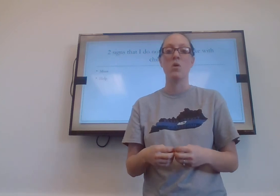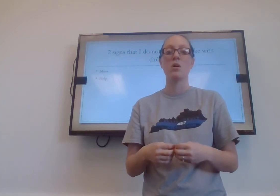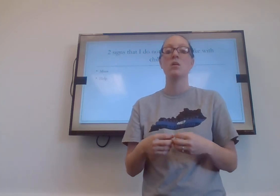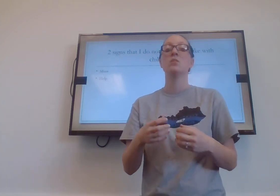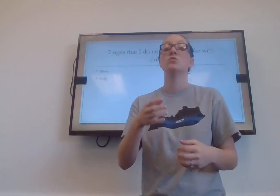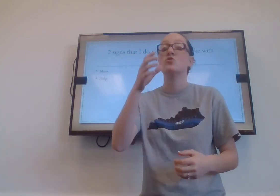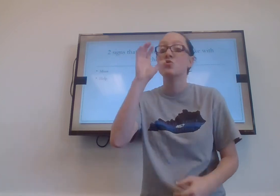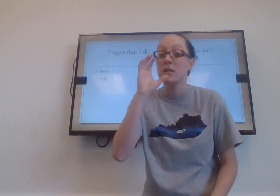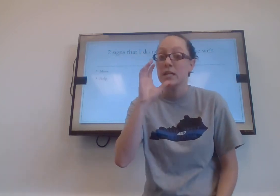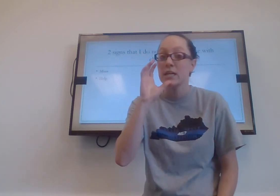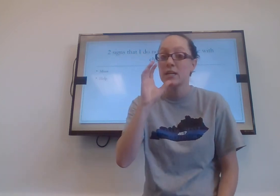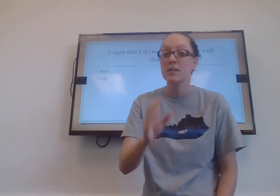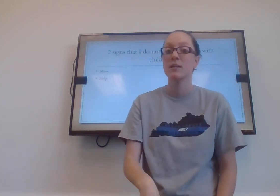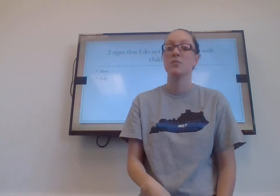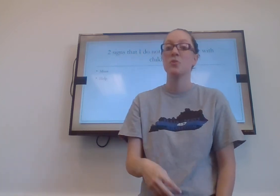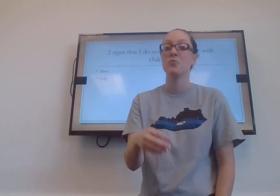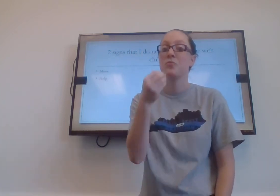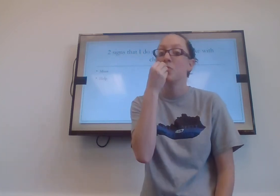more, drink, food,